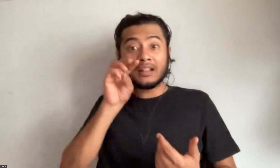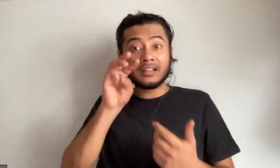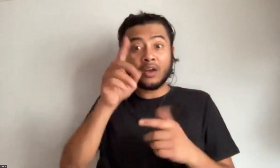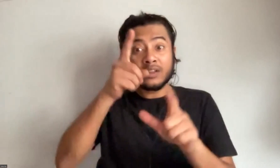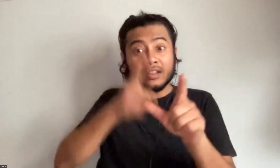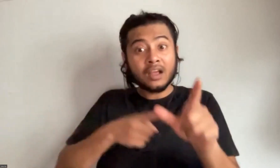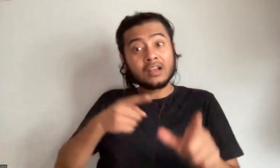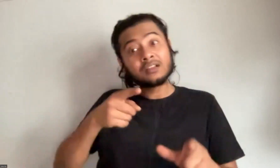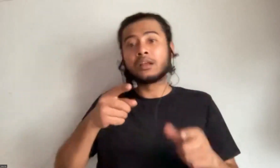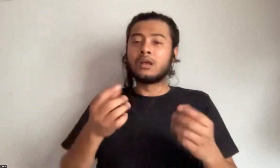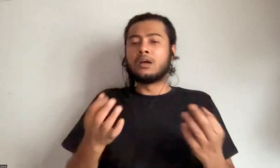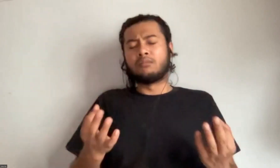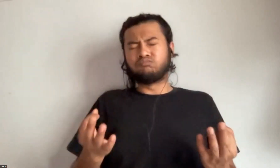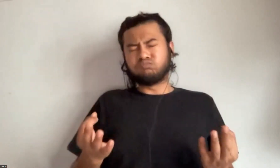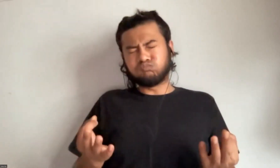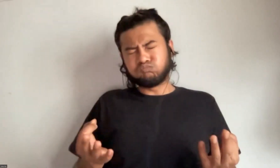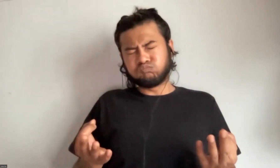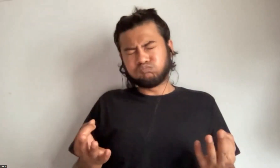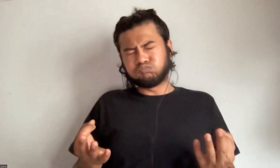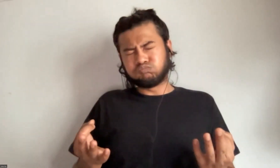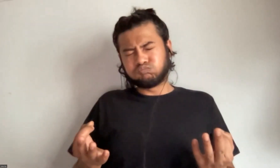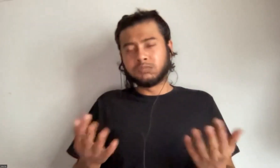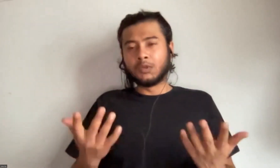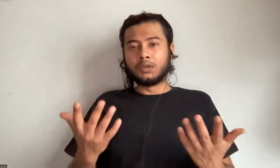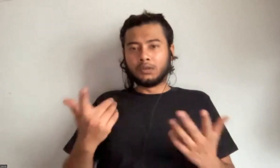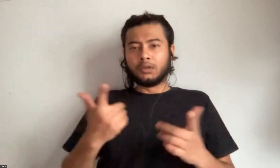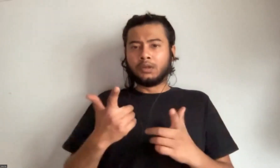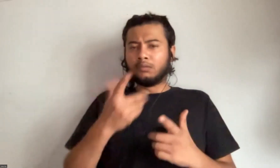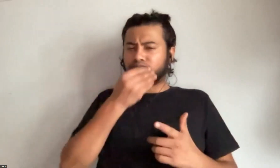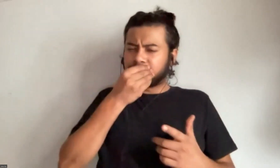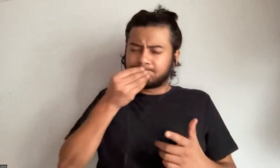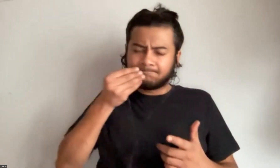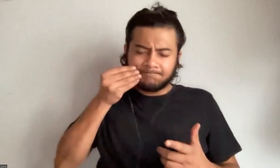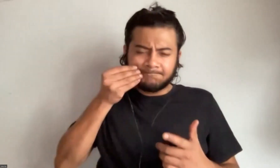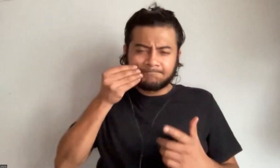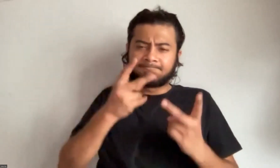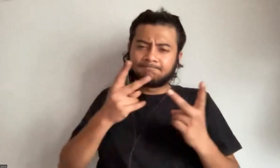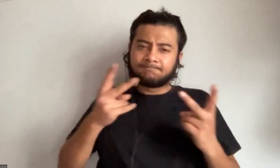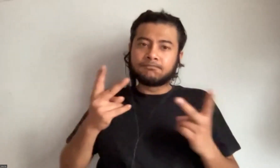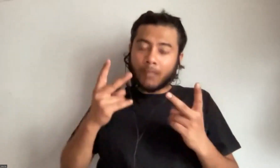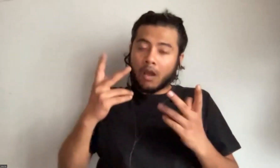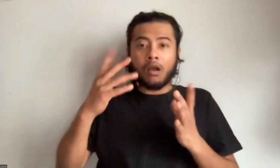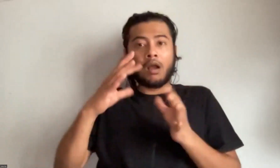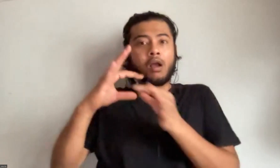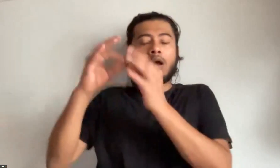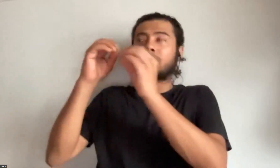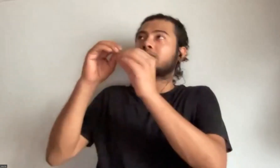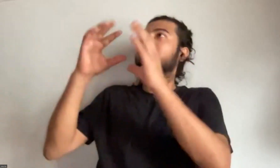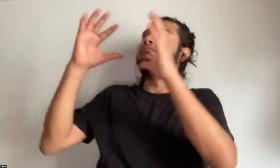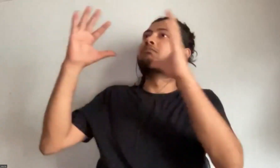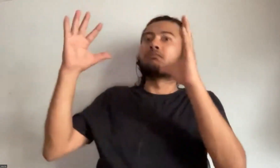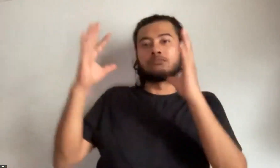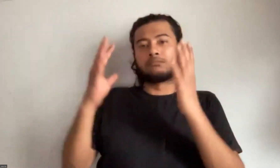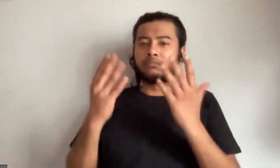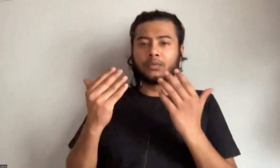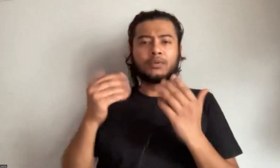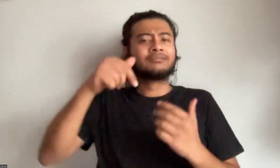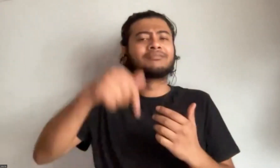cannot perform very big sacrifices, fire sacrifices. Why? Because people are not, we don't have